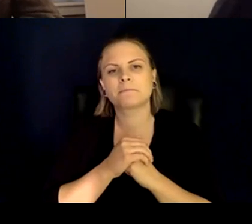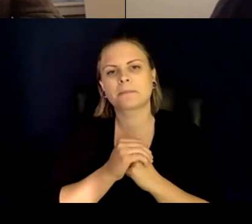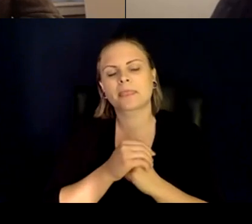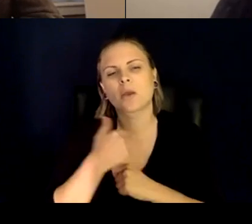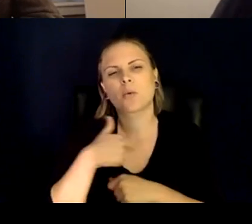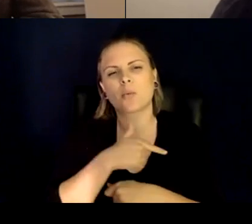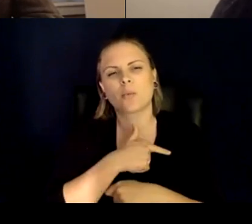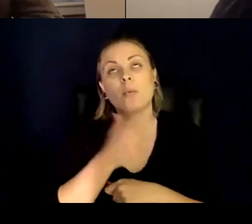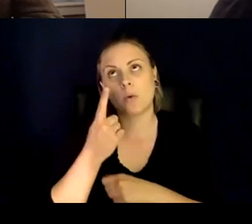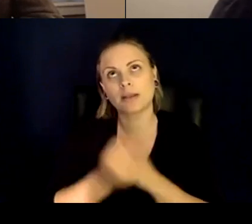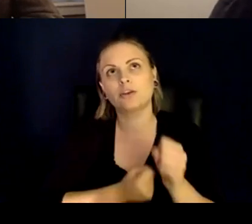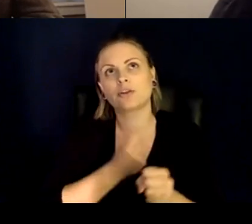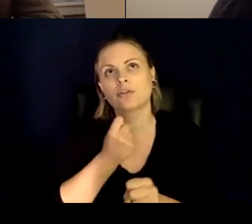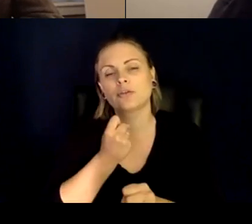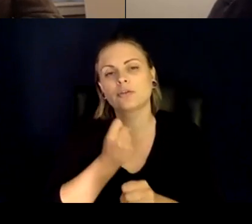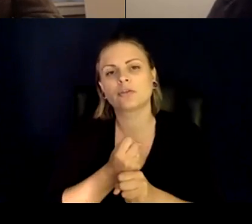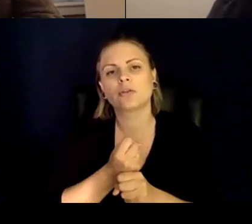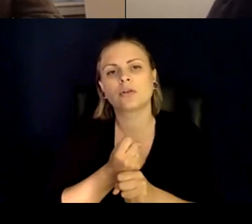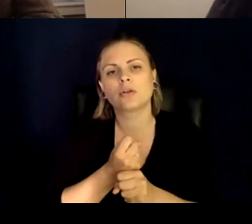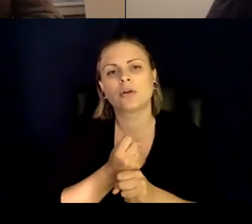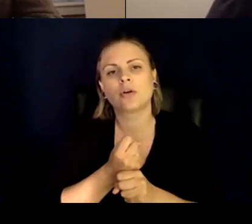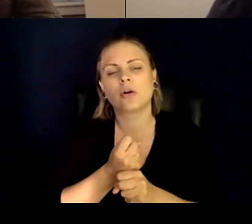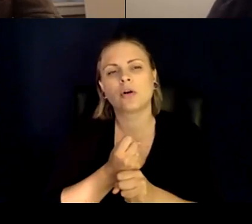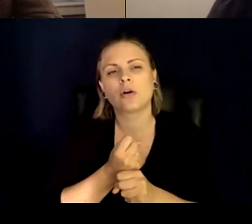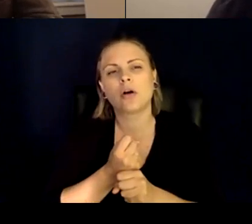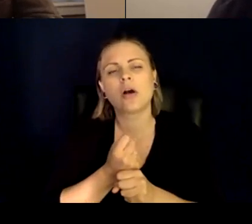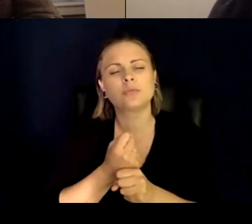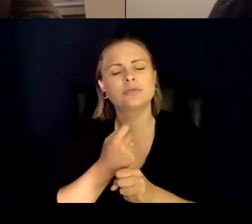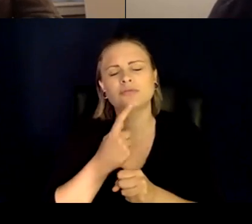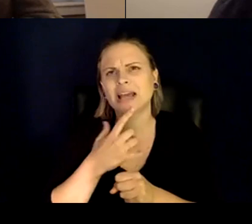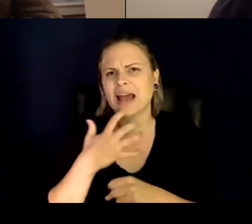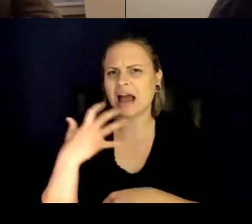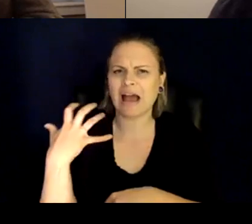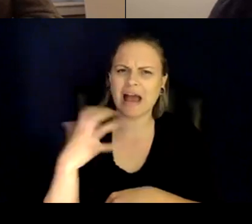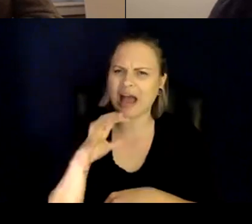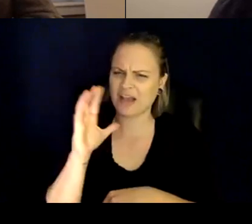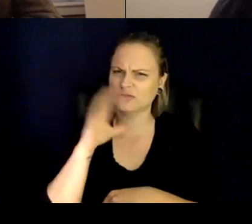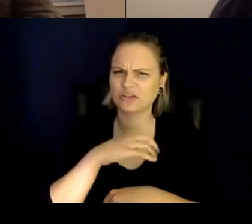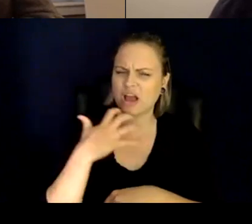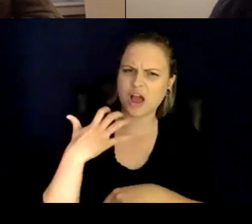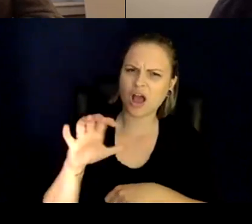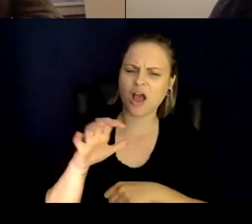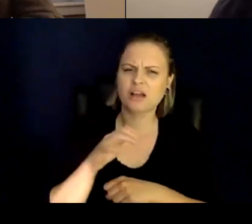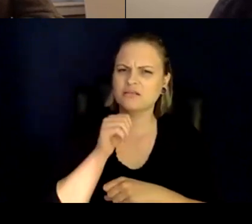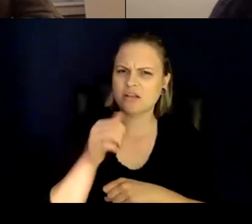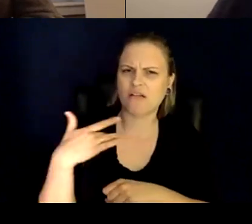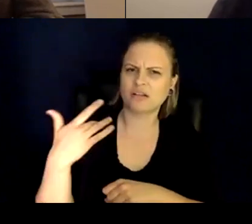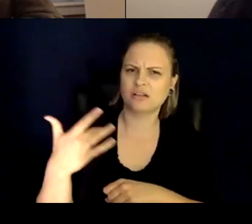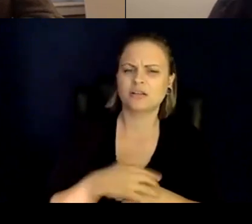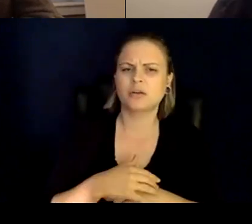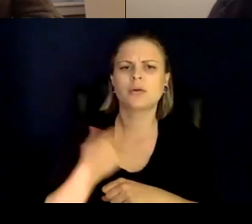We had one year where it was unusually hot, and we got to the top